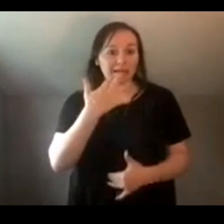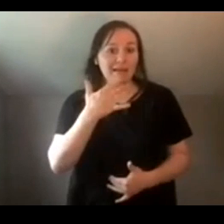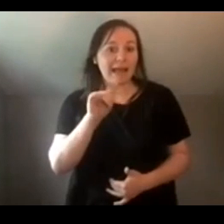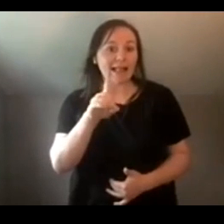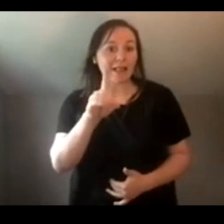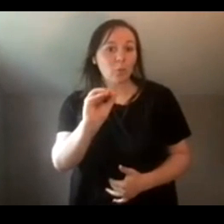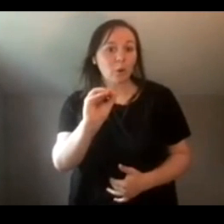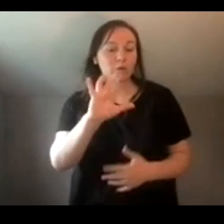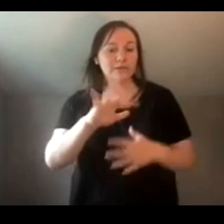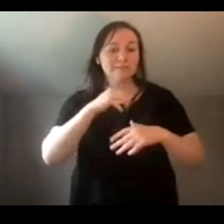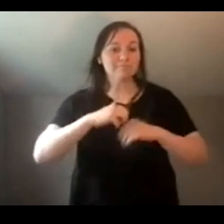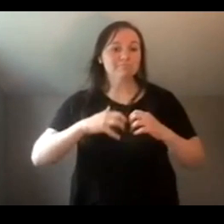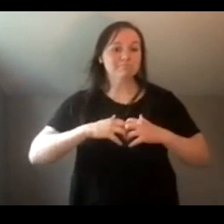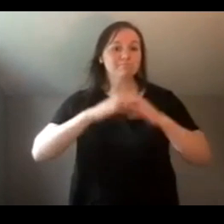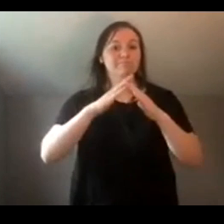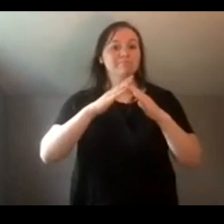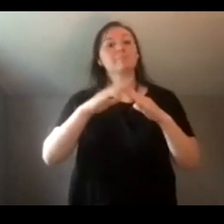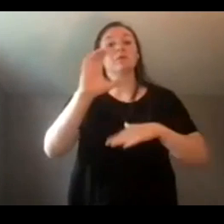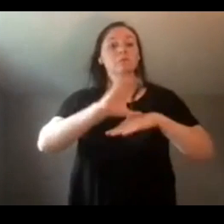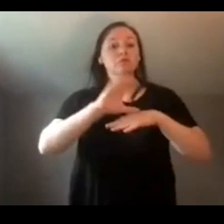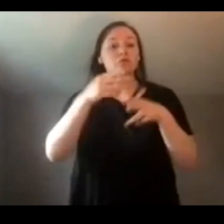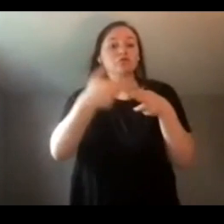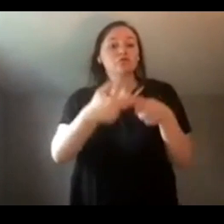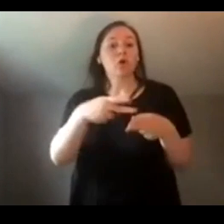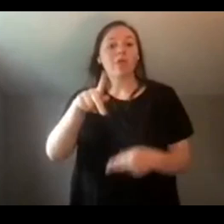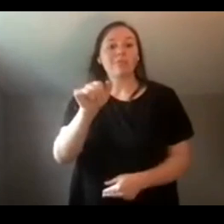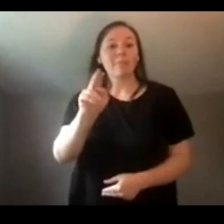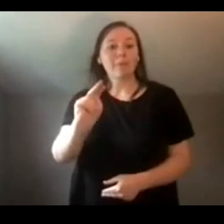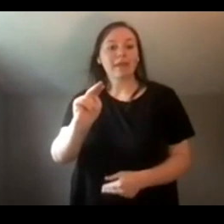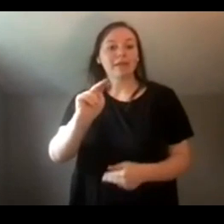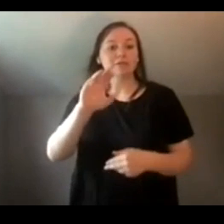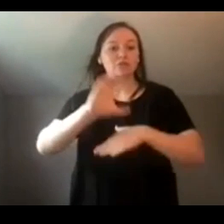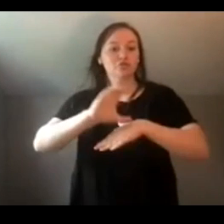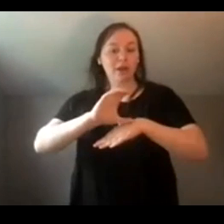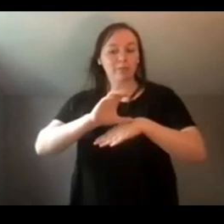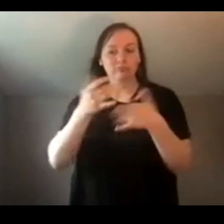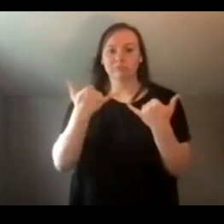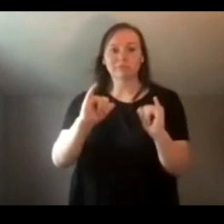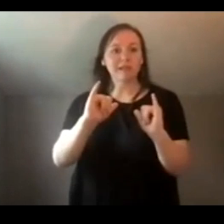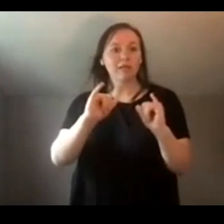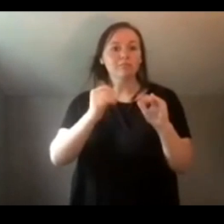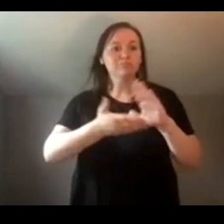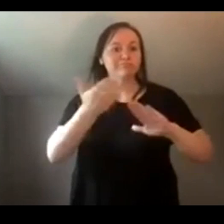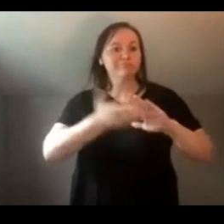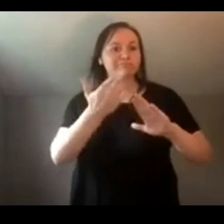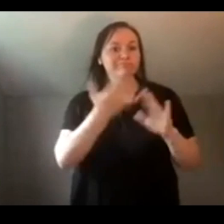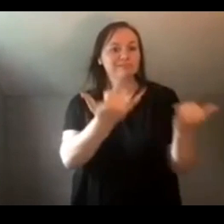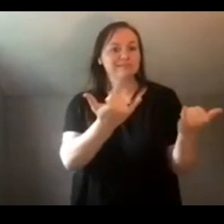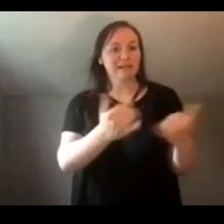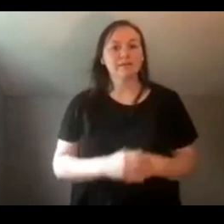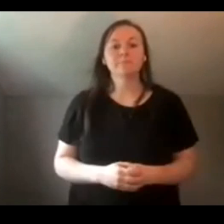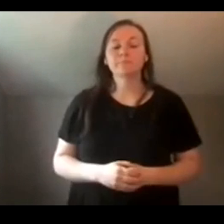the Payne Chapel. It is still functioning today. In October